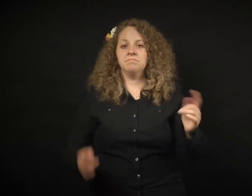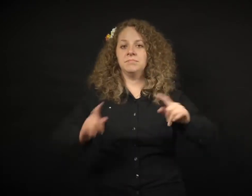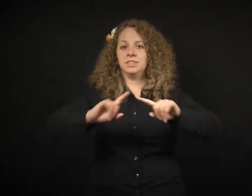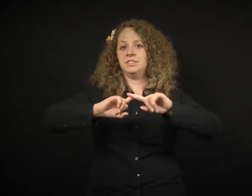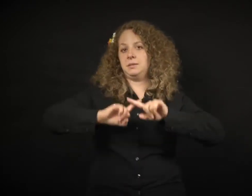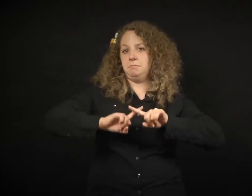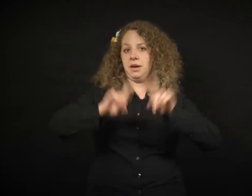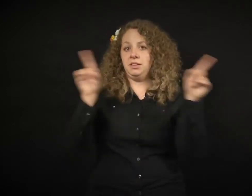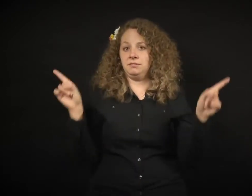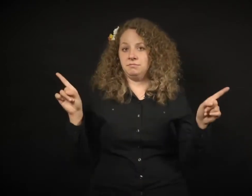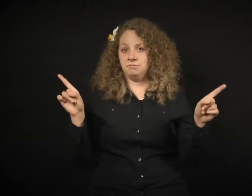The sign but,